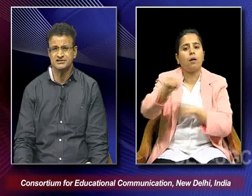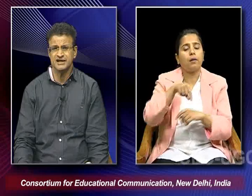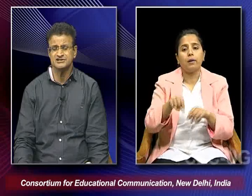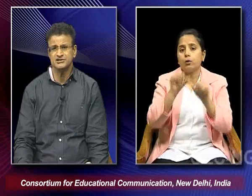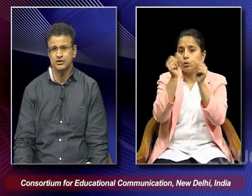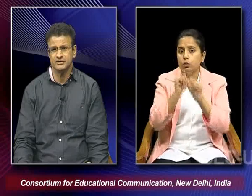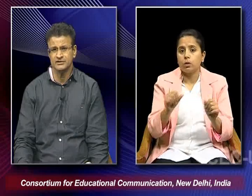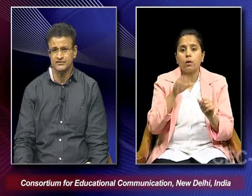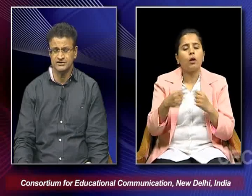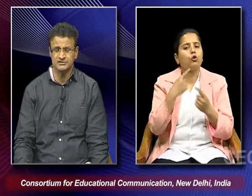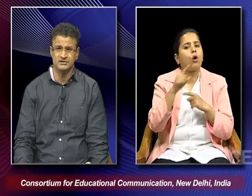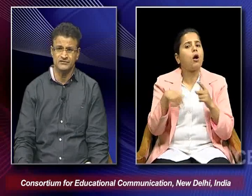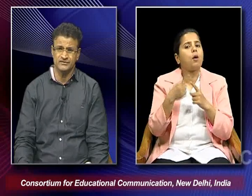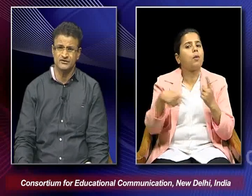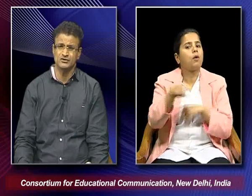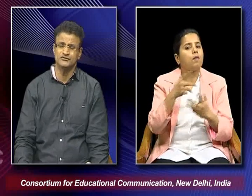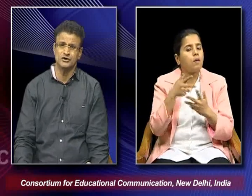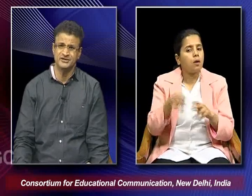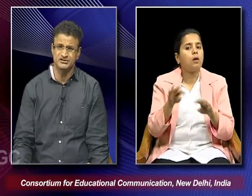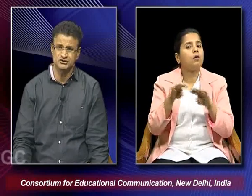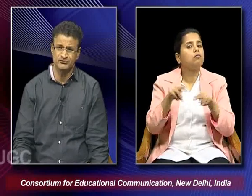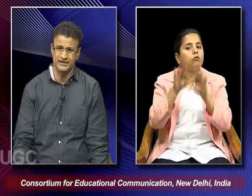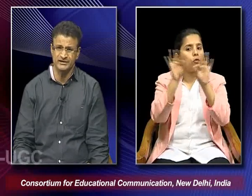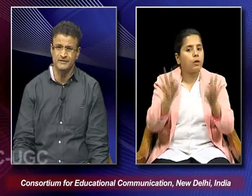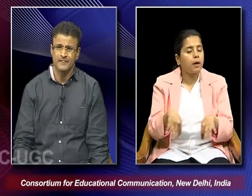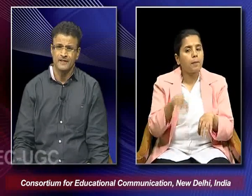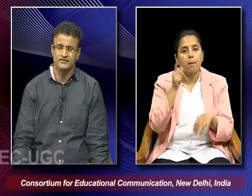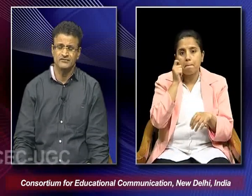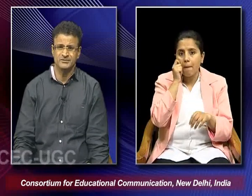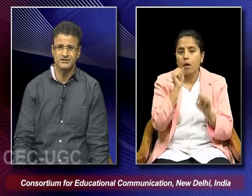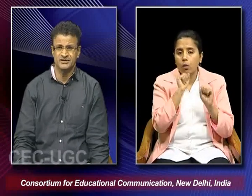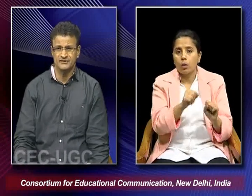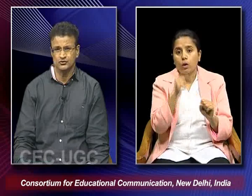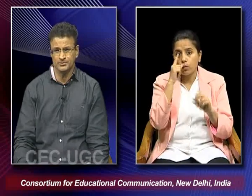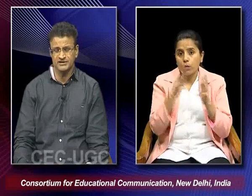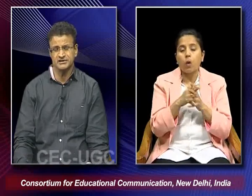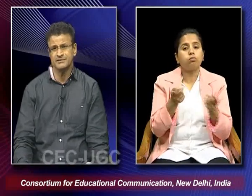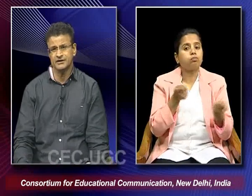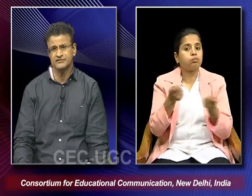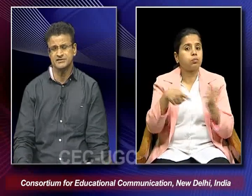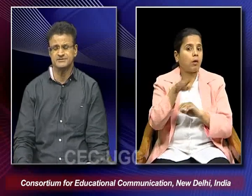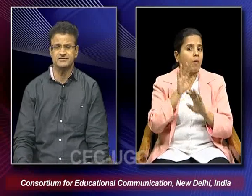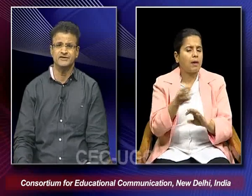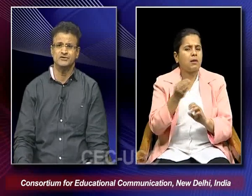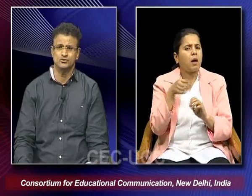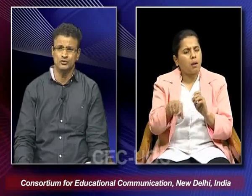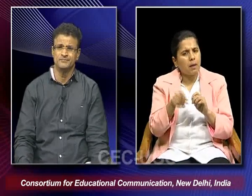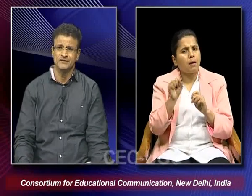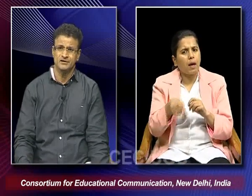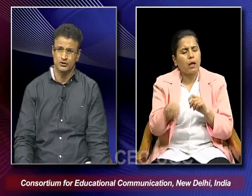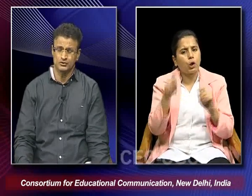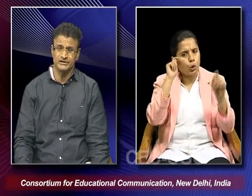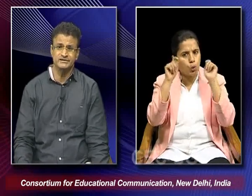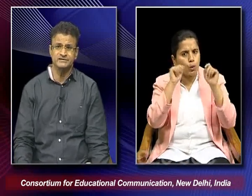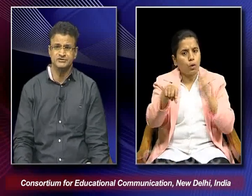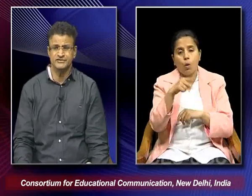is largely talking within the framework of the dominance of men, where women, they have to play some kind of a subservient role,